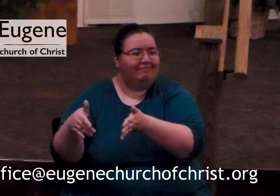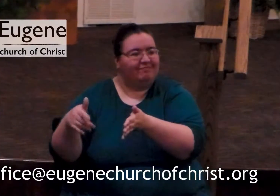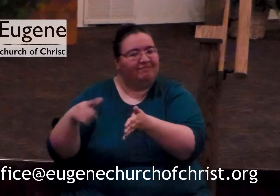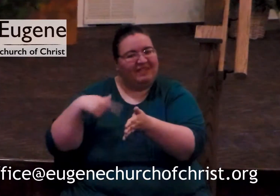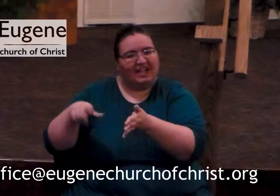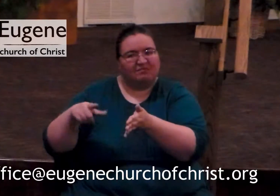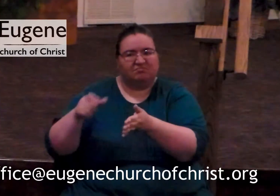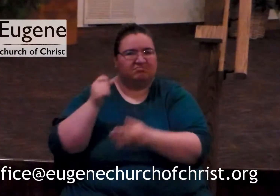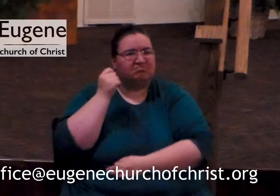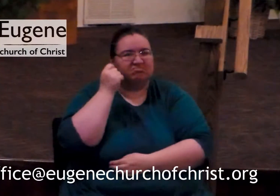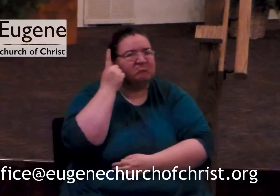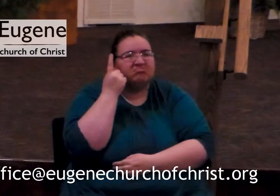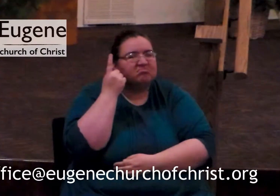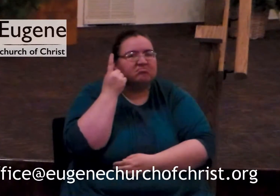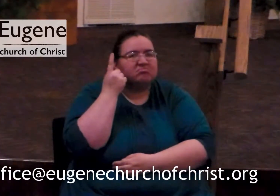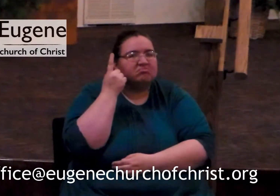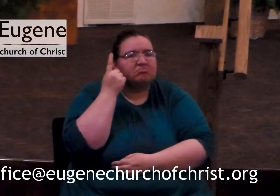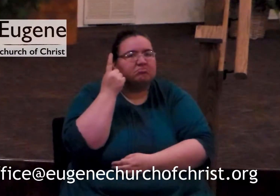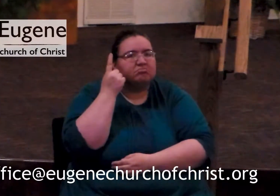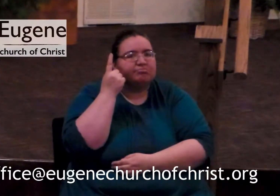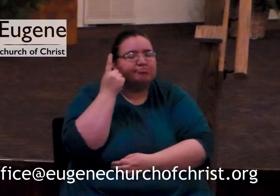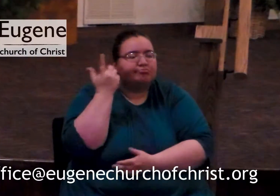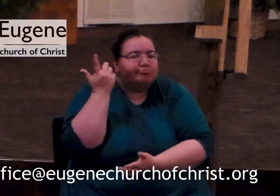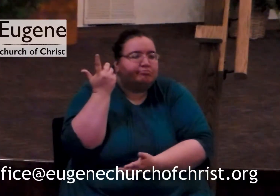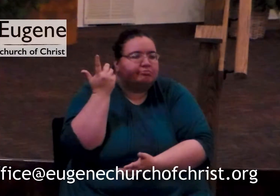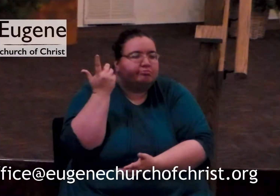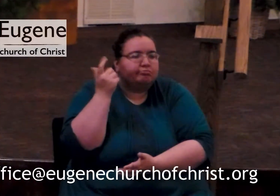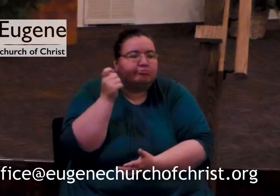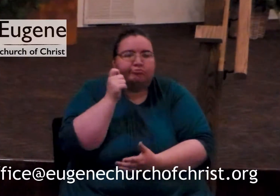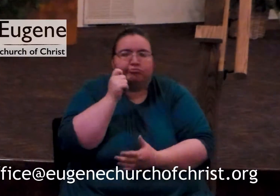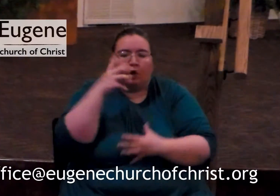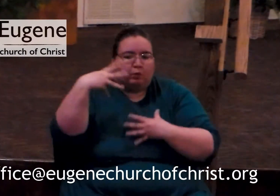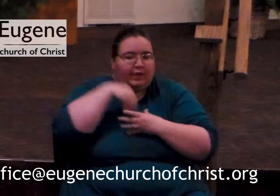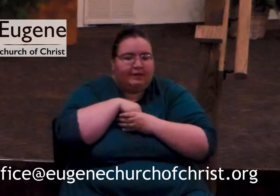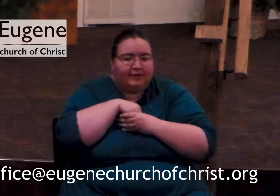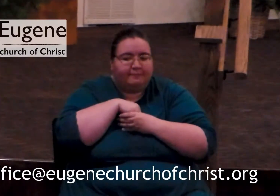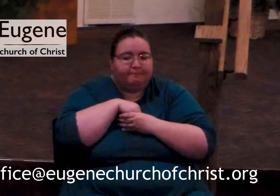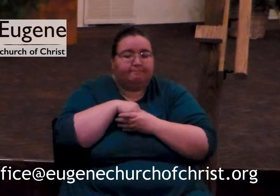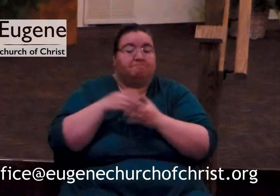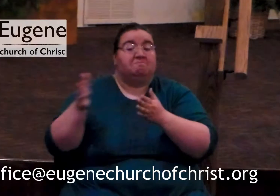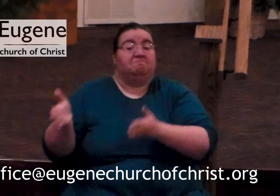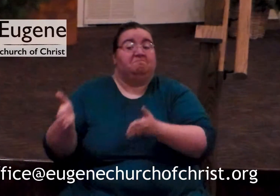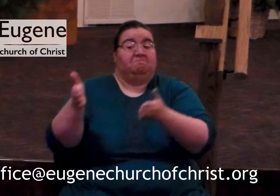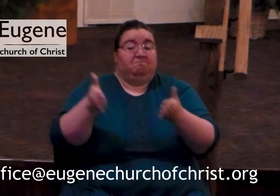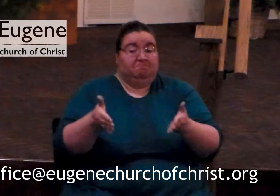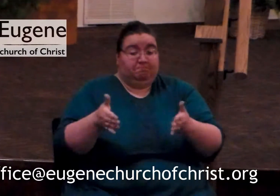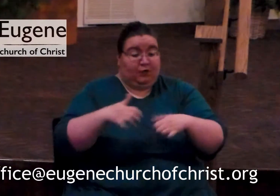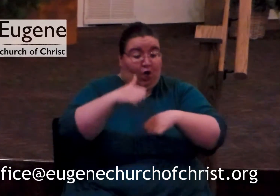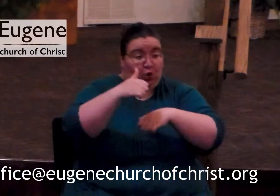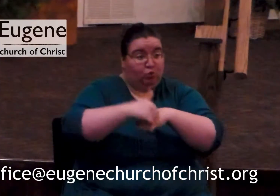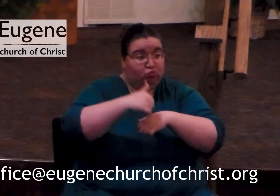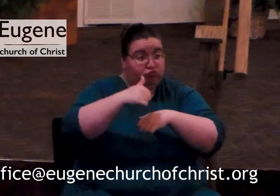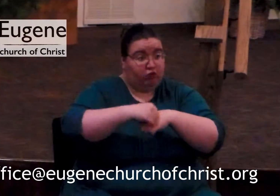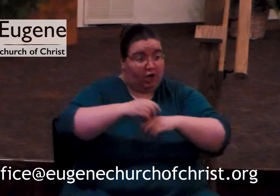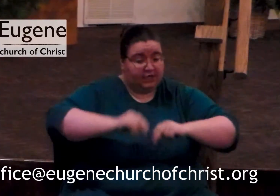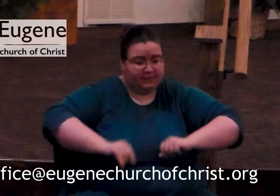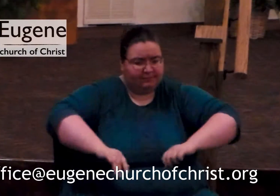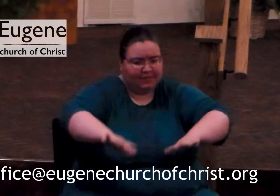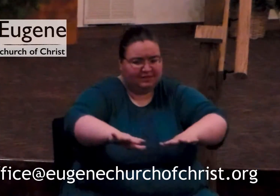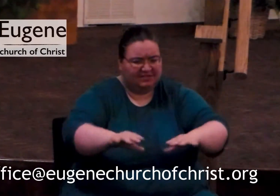birds just come along and take it away. And then he says some fell on rocky places where it did not have much soil. It sprang up quickly because the